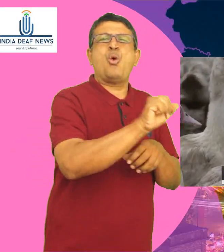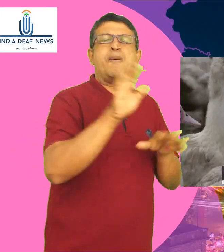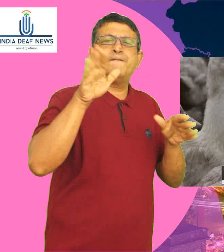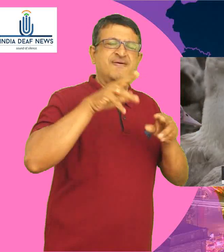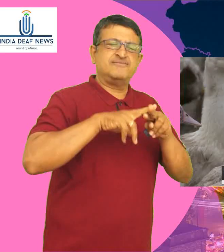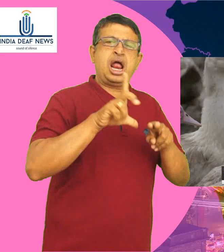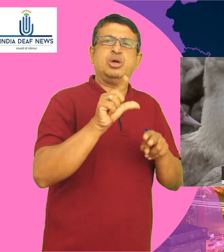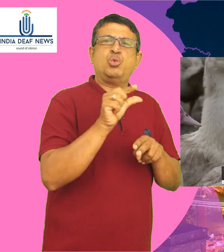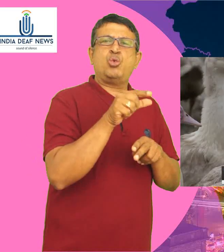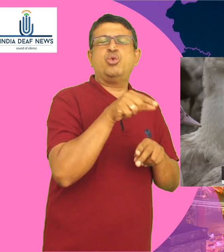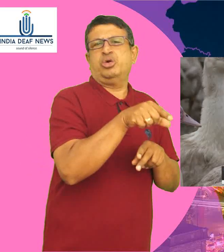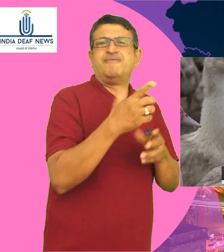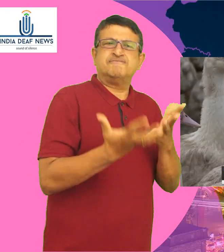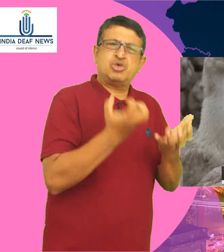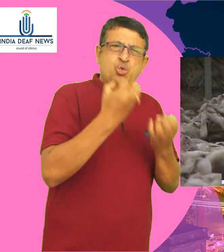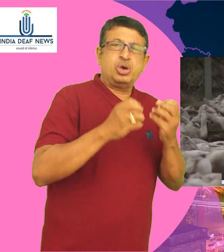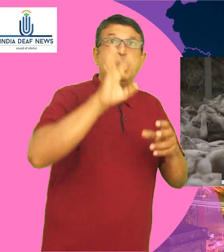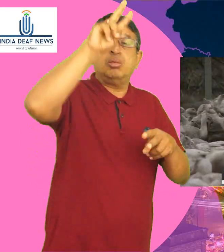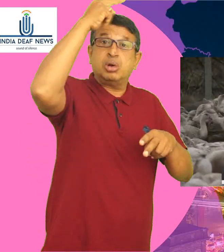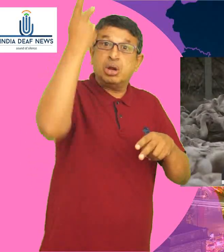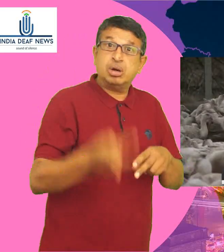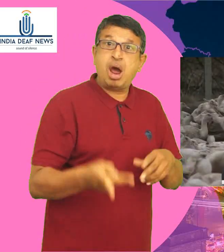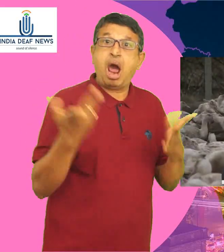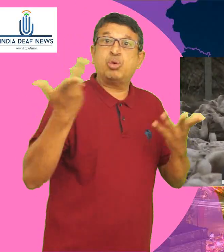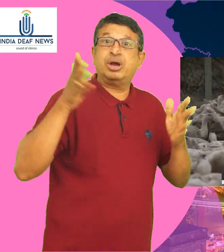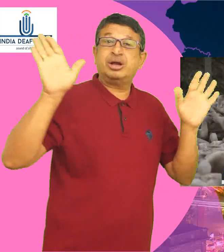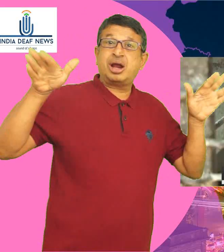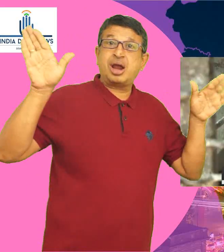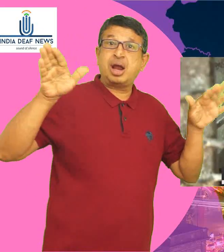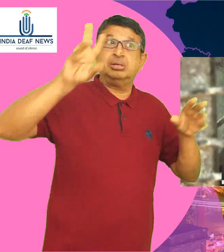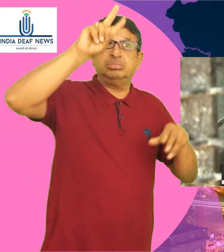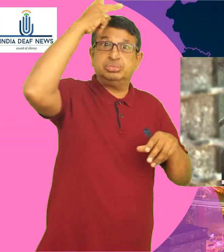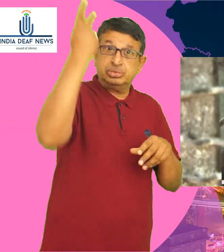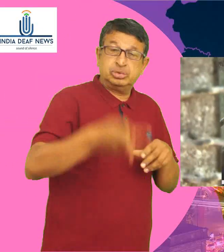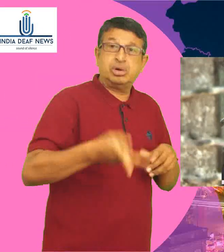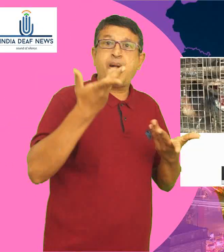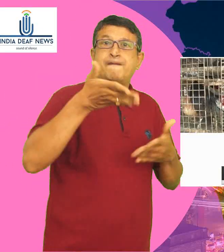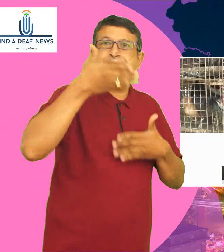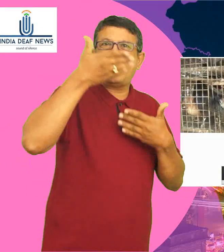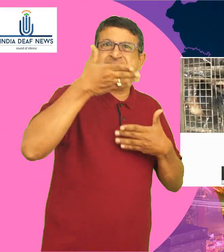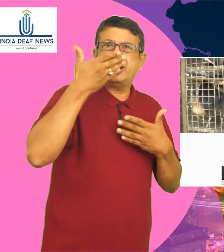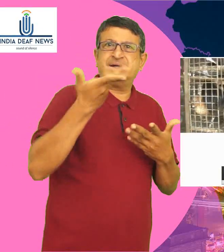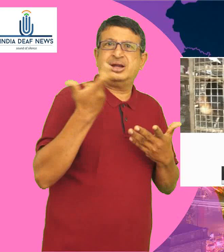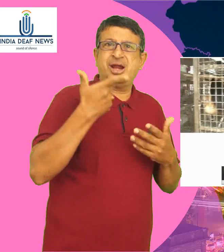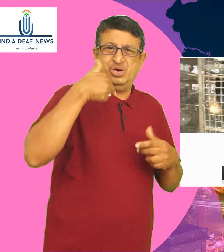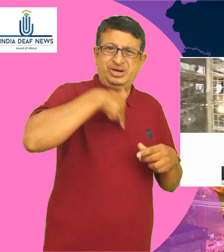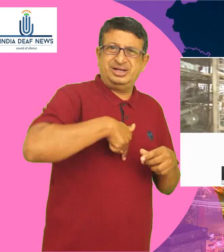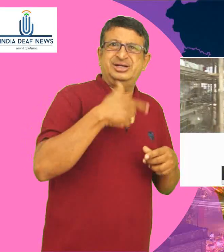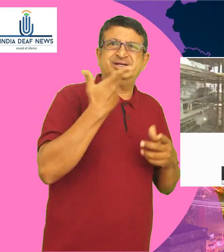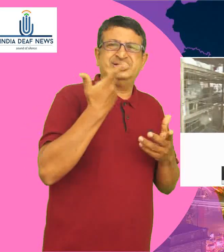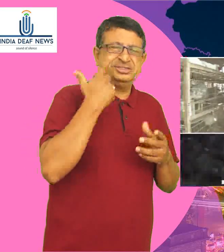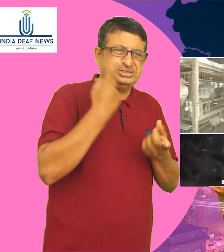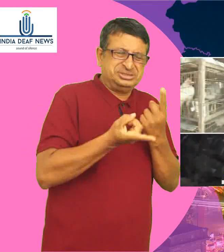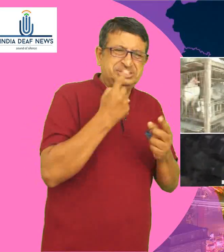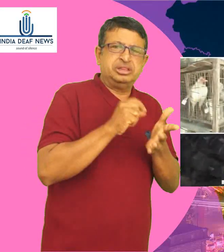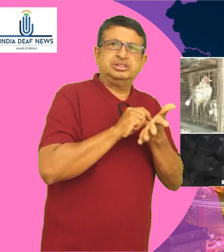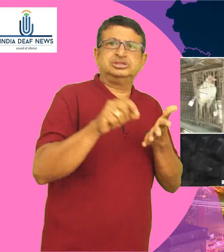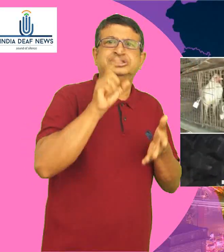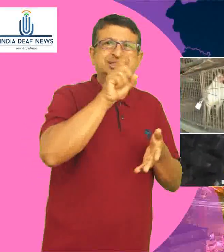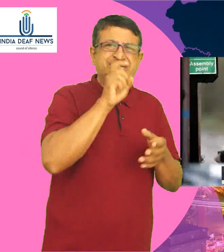Bird flu is caused by influenza type A viruses, and it mostly affects poultry birds like chicken, ducks, and turkey.